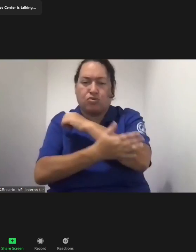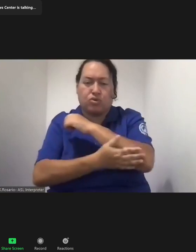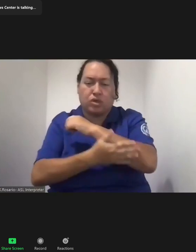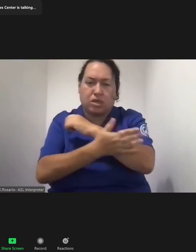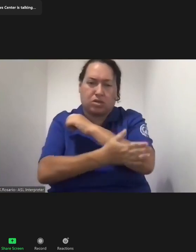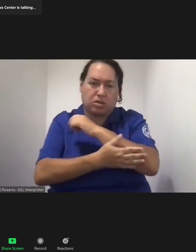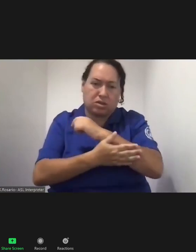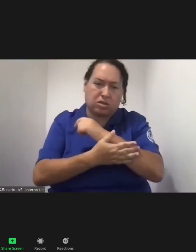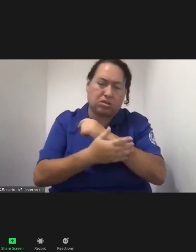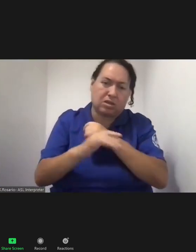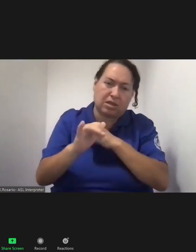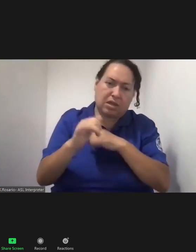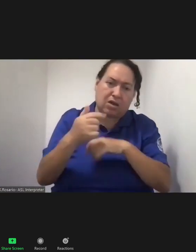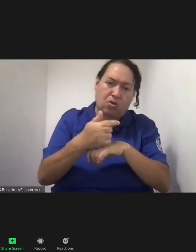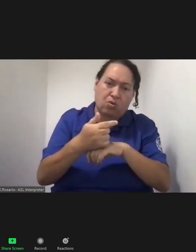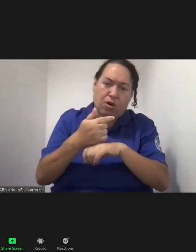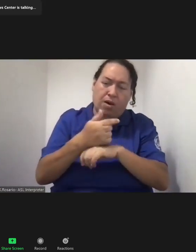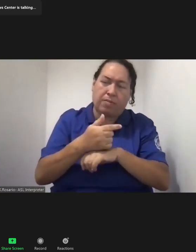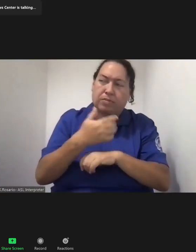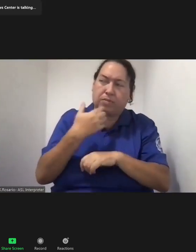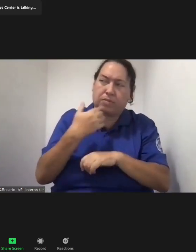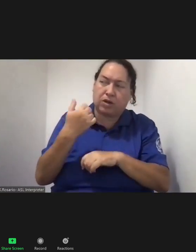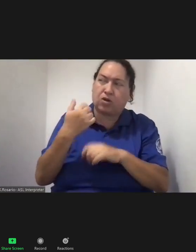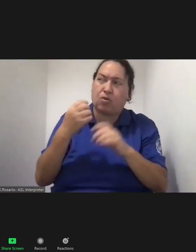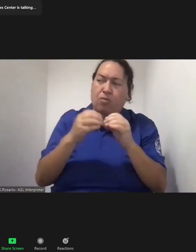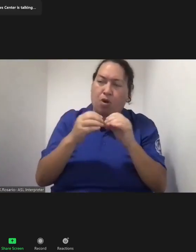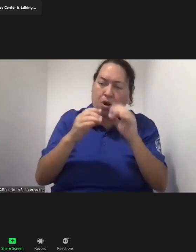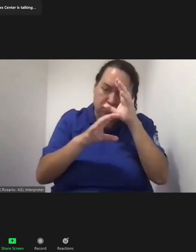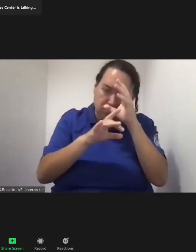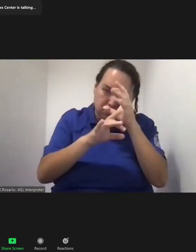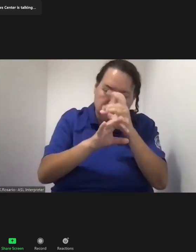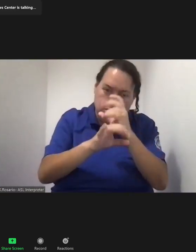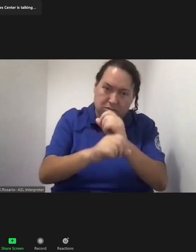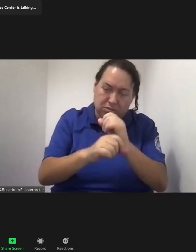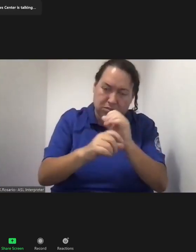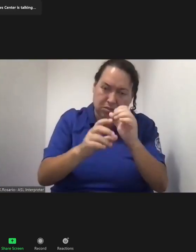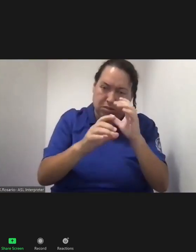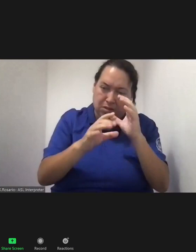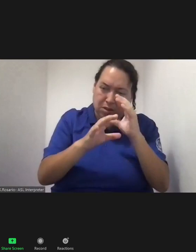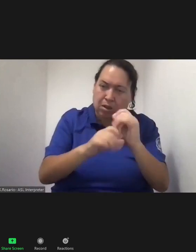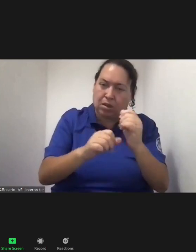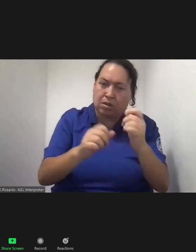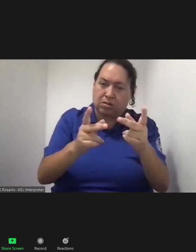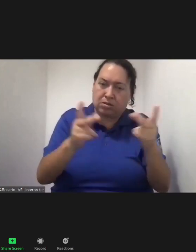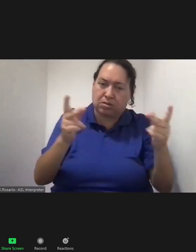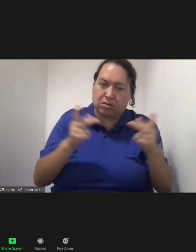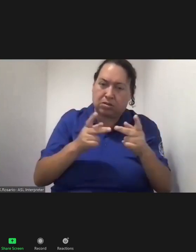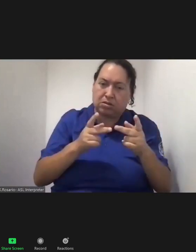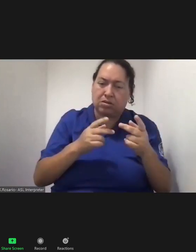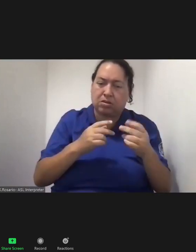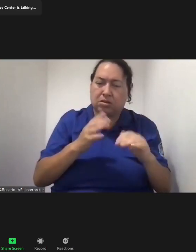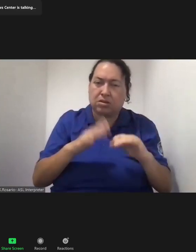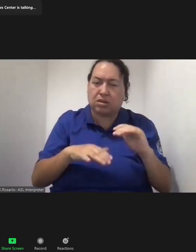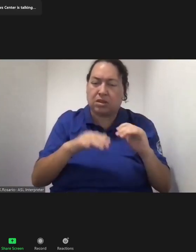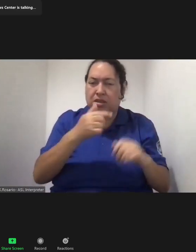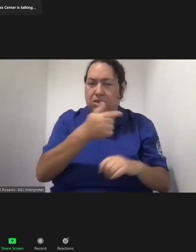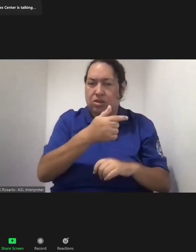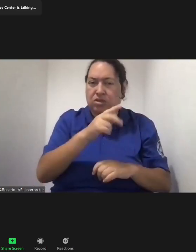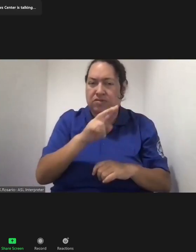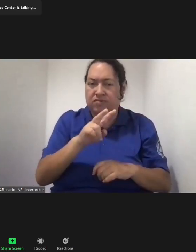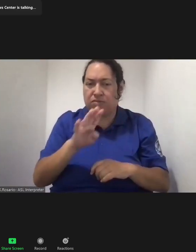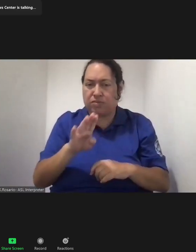Guam an attractive destination. Now, one of the board members suggested that instead of GVB spending